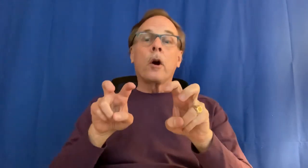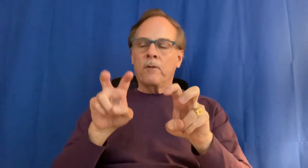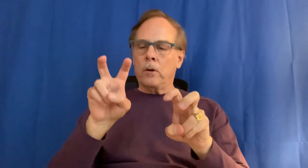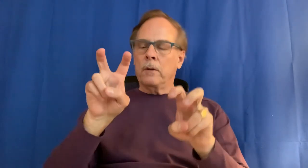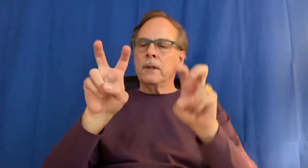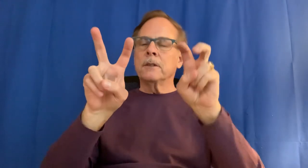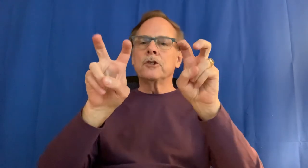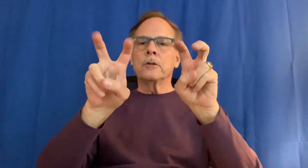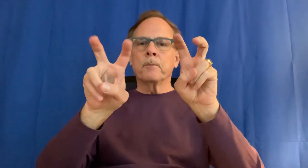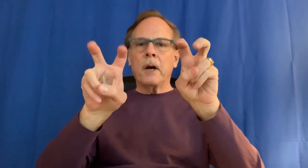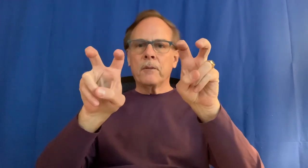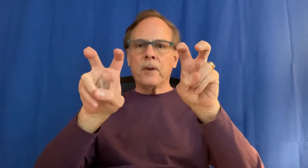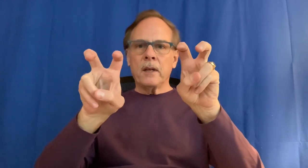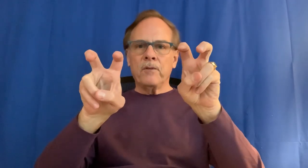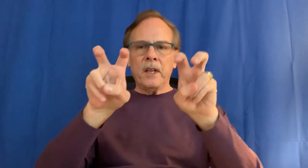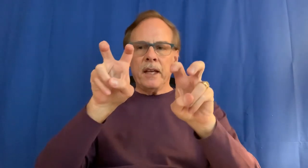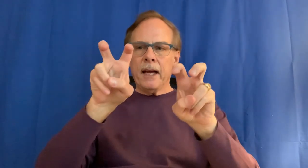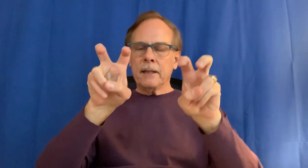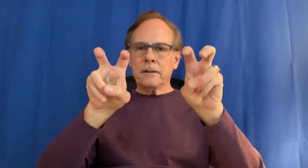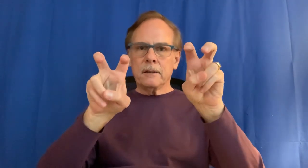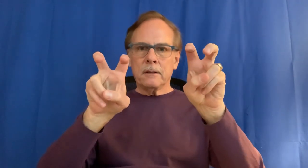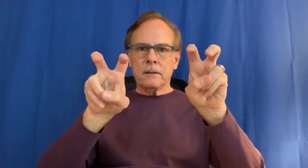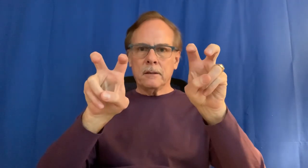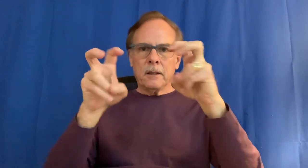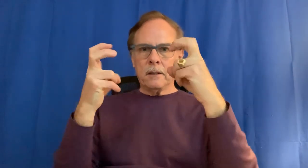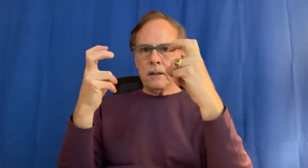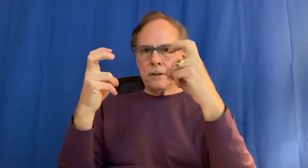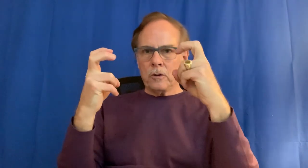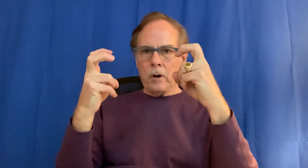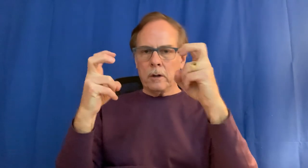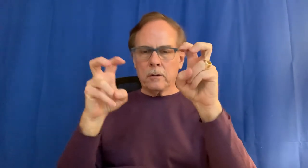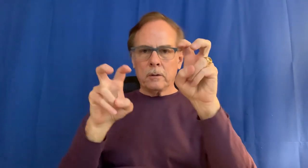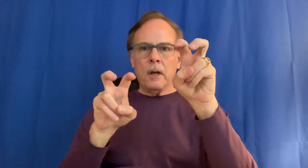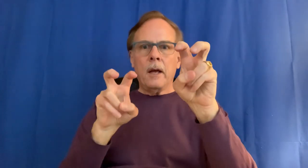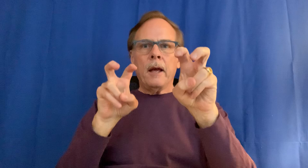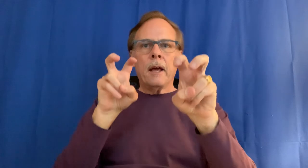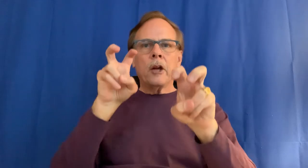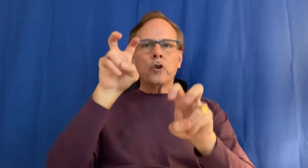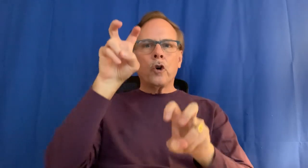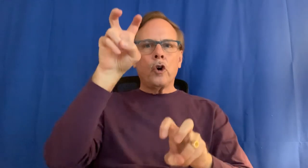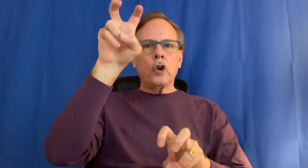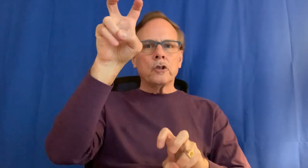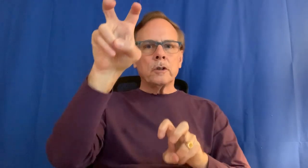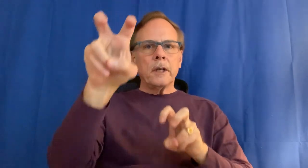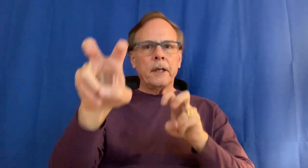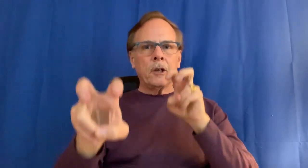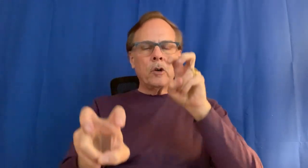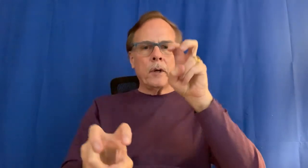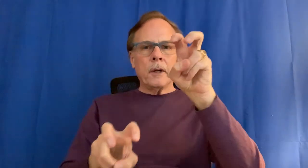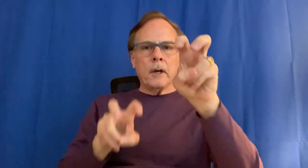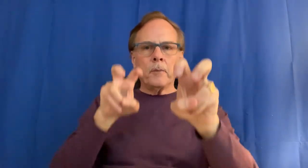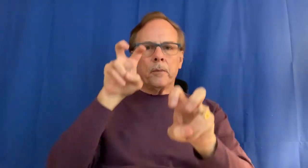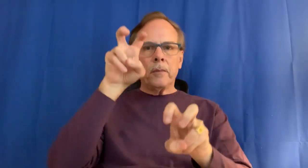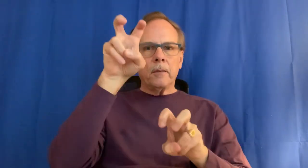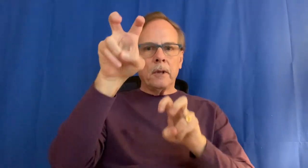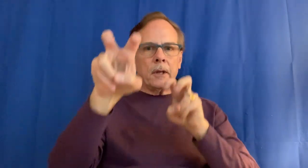carnival. This is your modified V hands, like this, crook. And you're alternating going up like